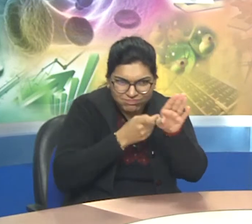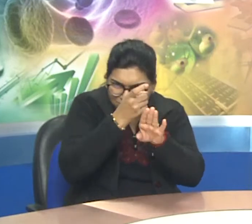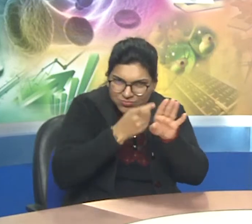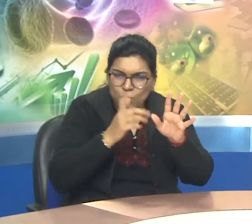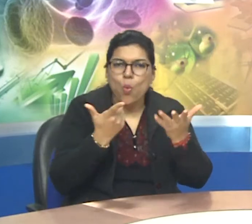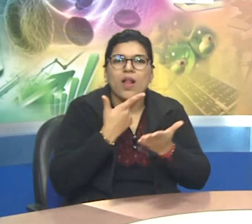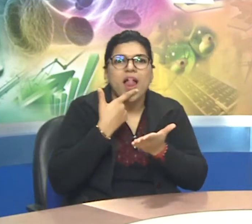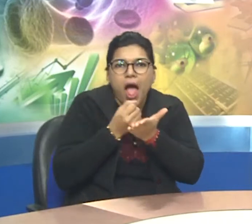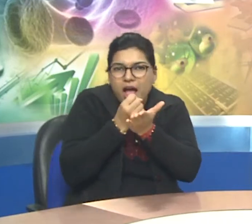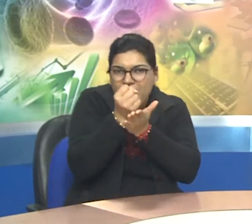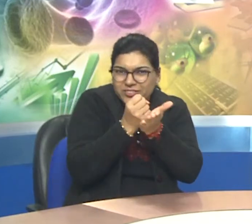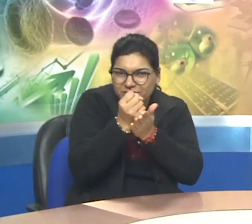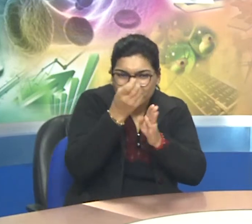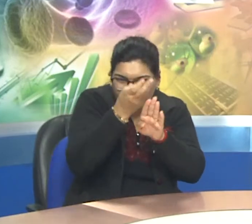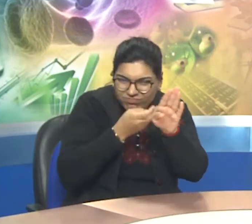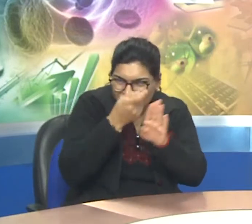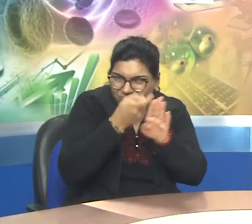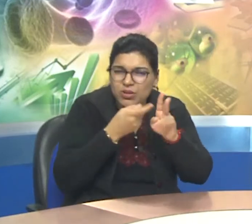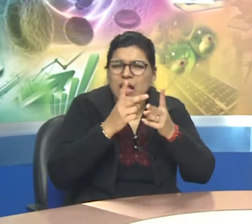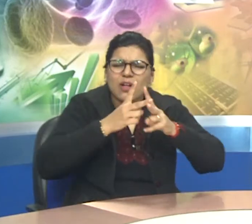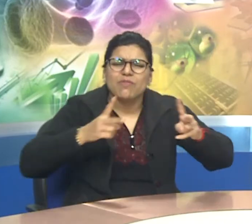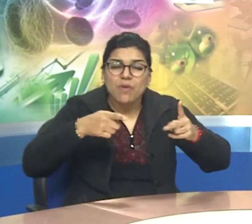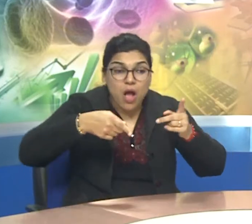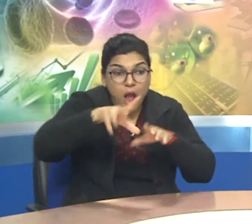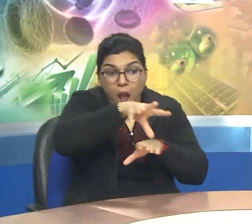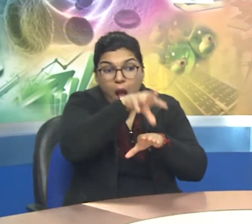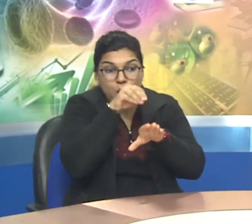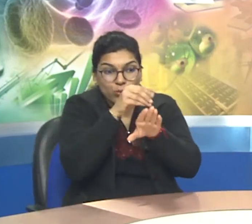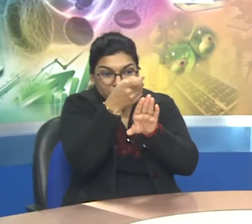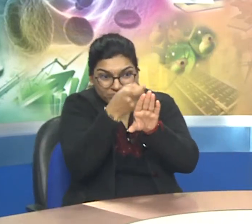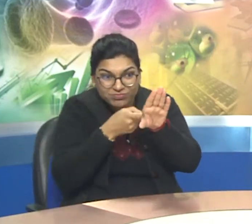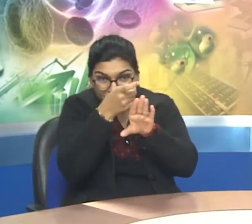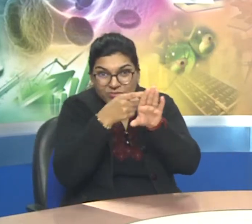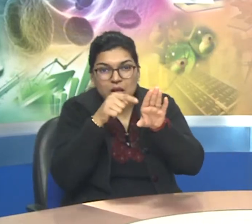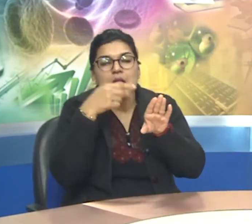For example, potato or radish, carrot.